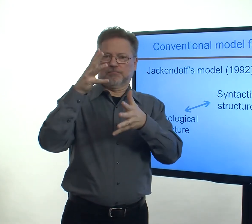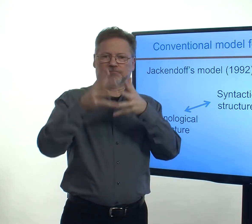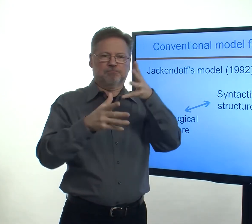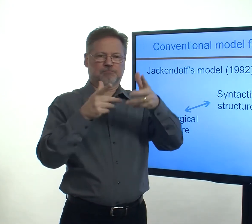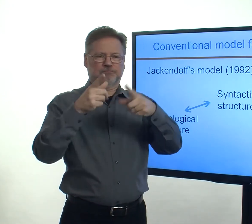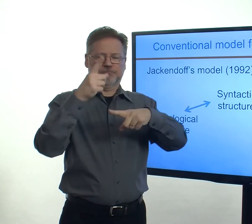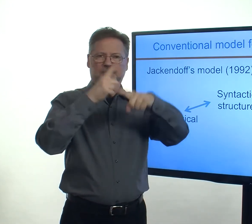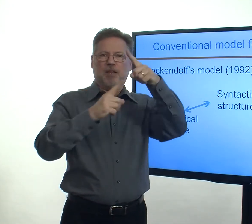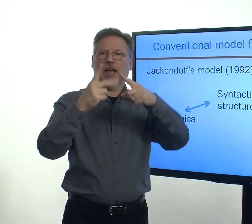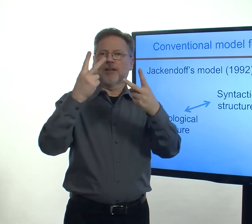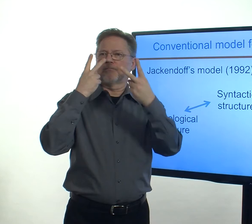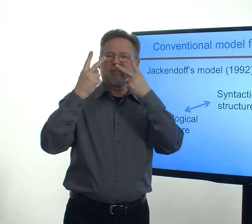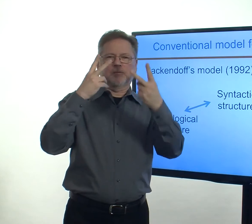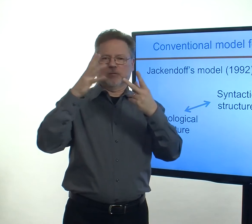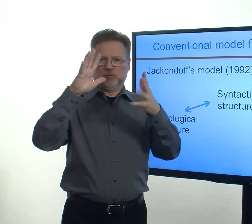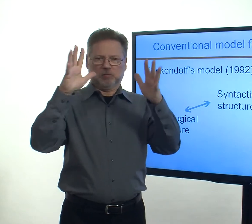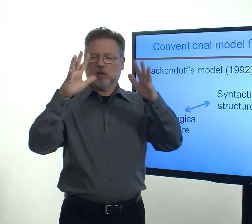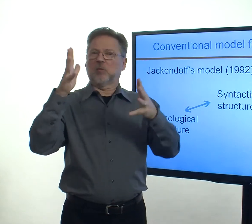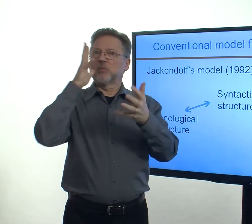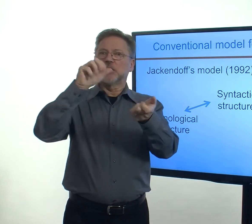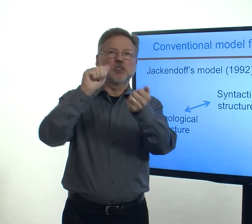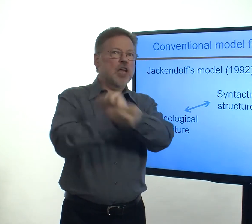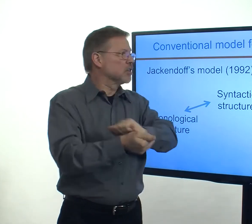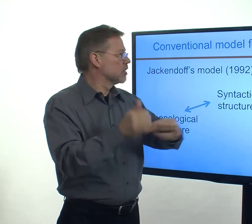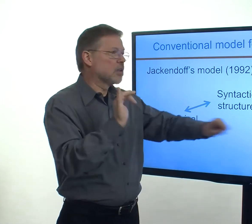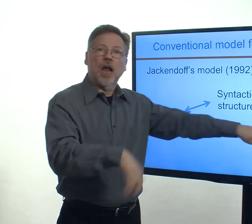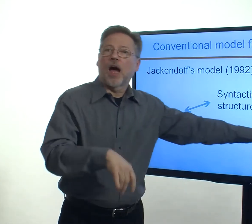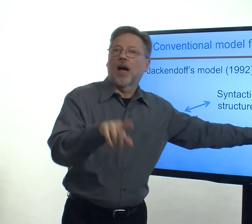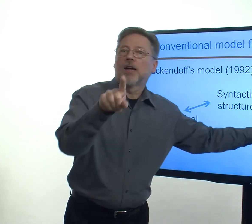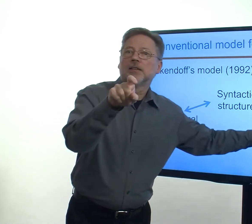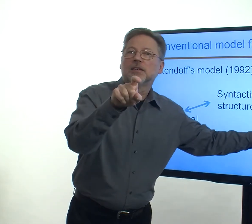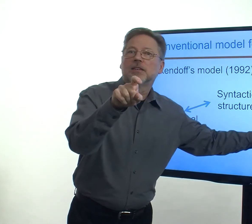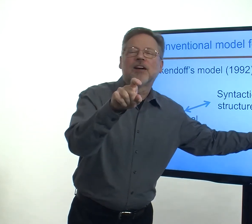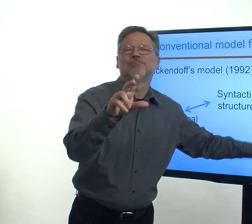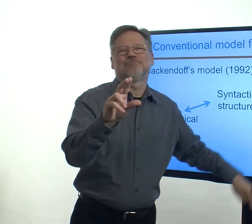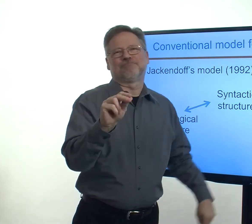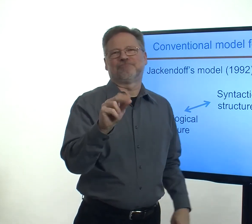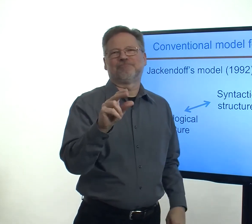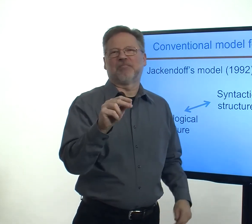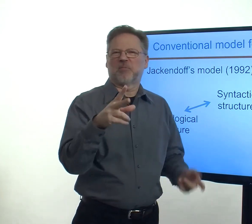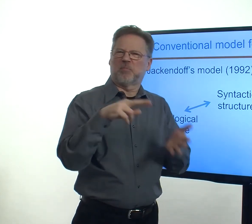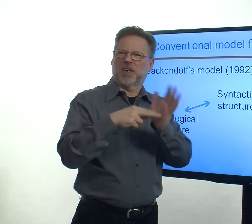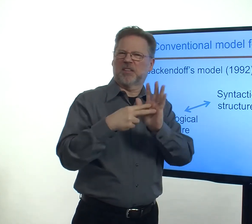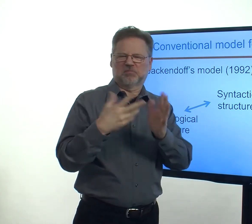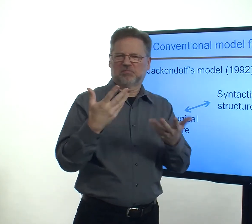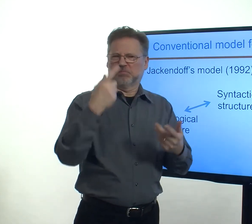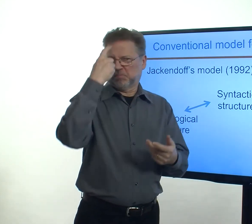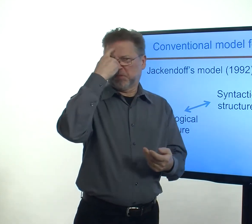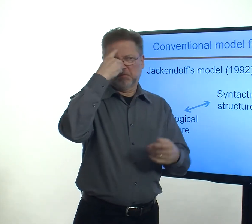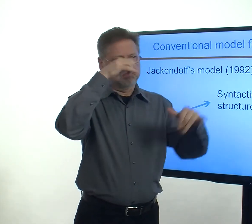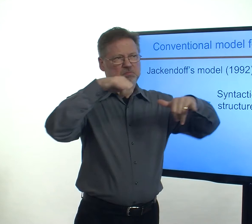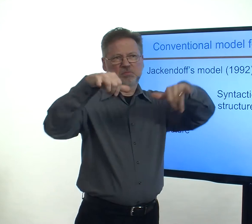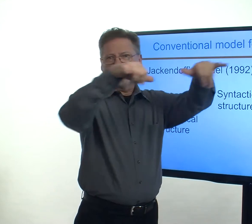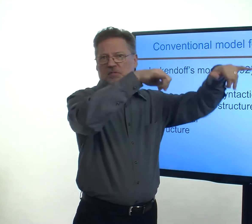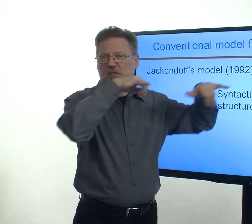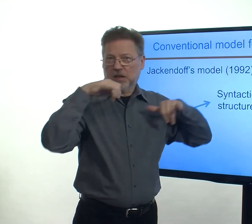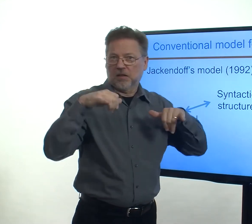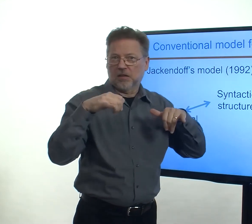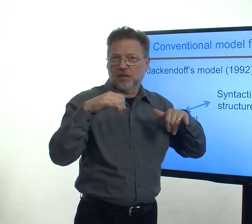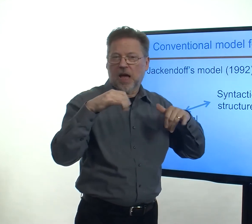Now, even if a language is articulated in the visual mode, that doesn't change this part of the model. That means how the mind processes language